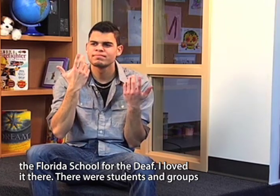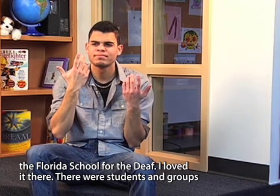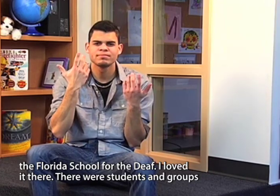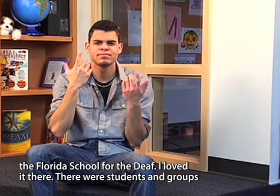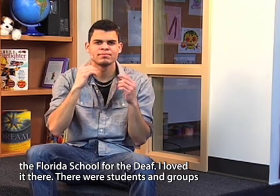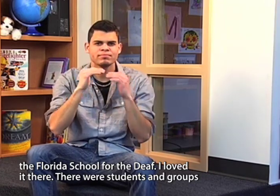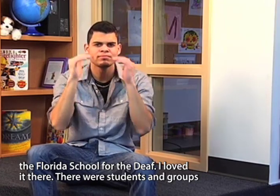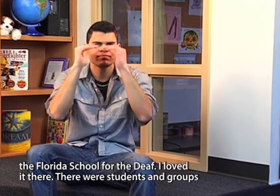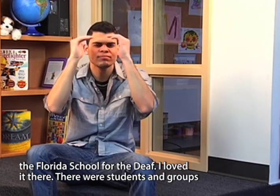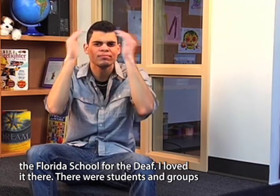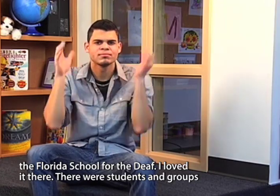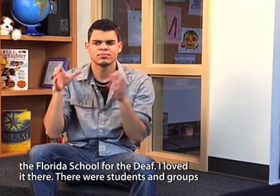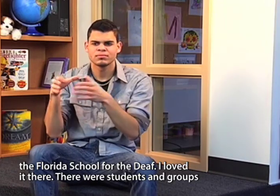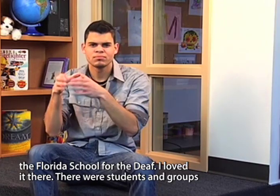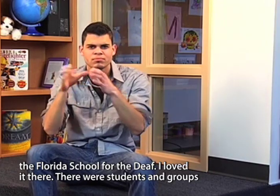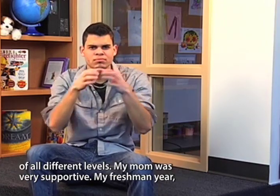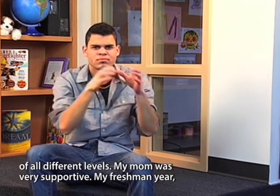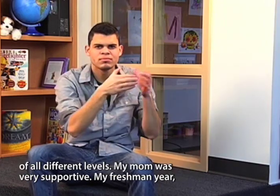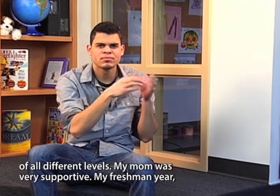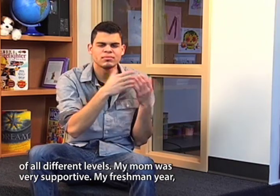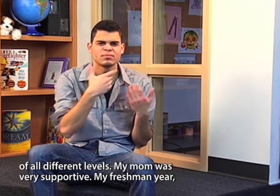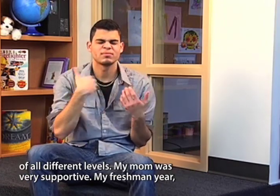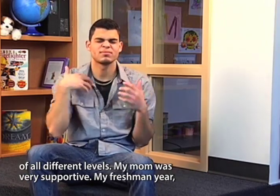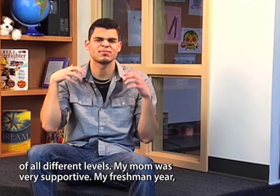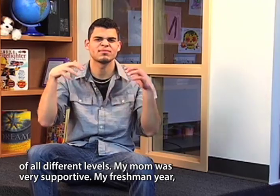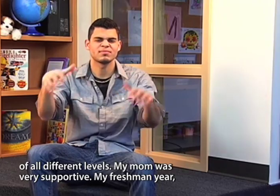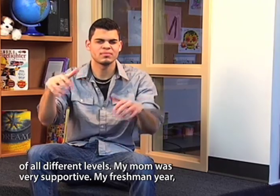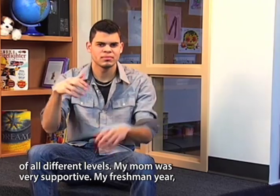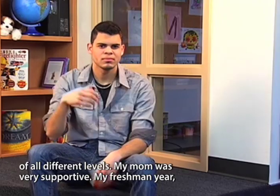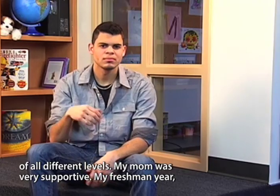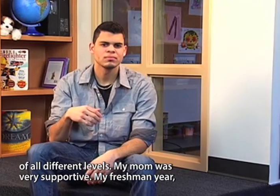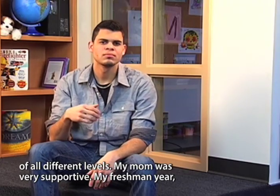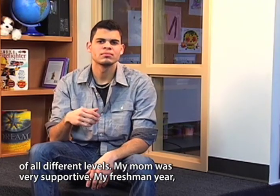There were students and groups of all different levels.